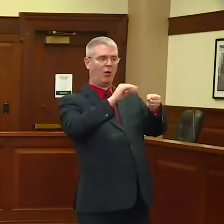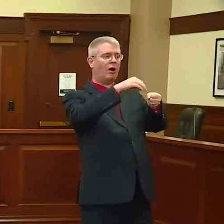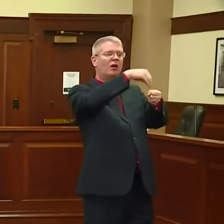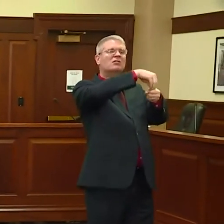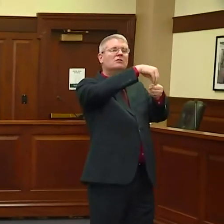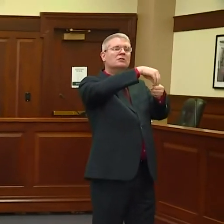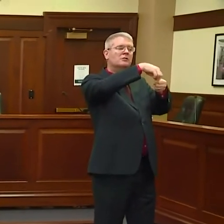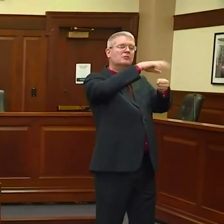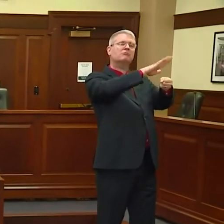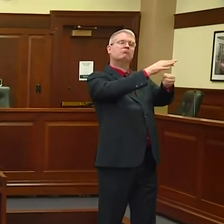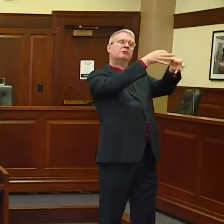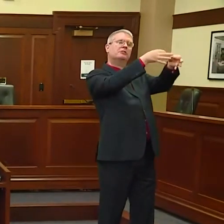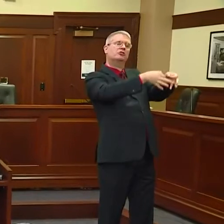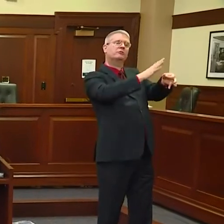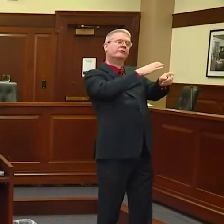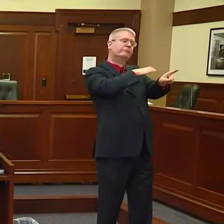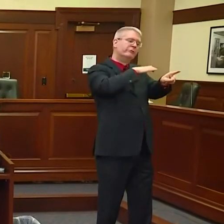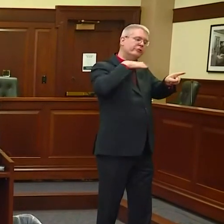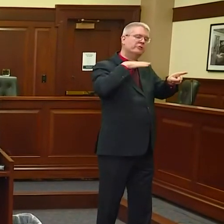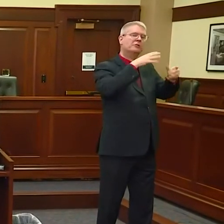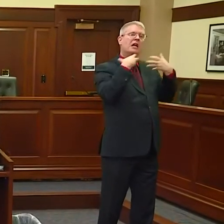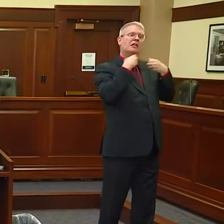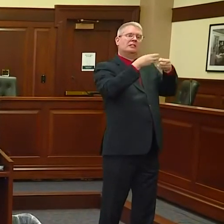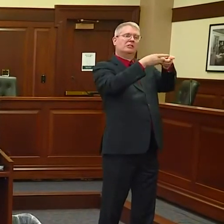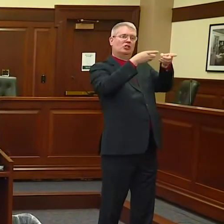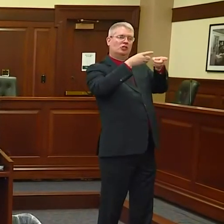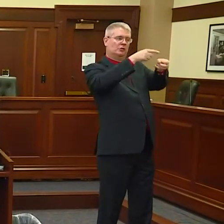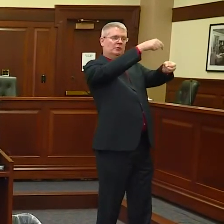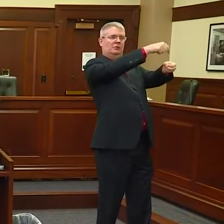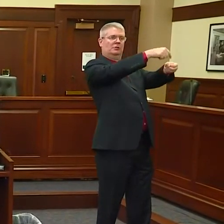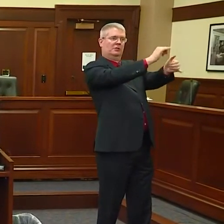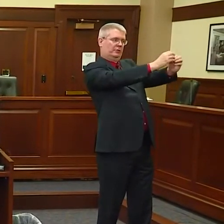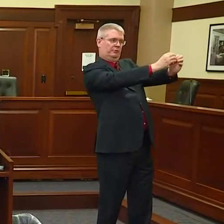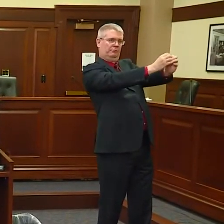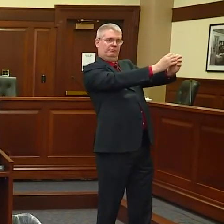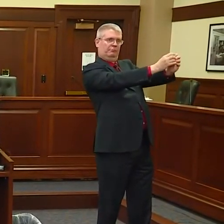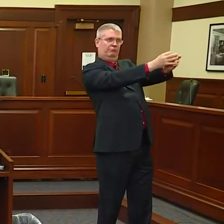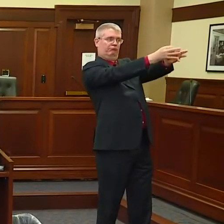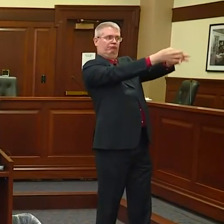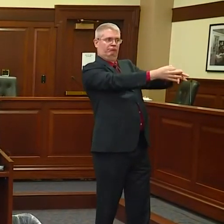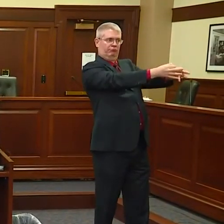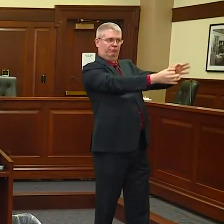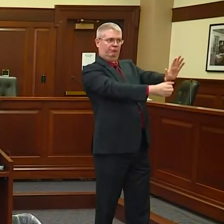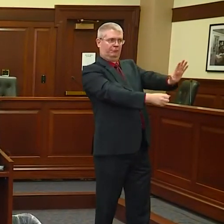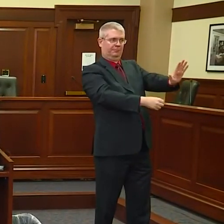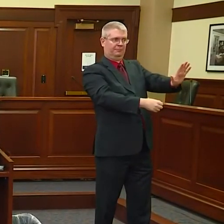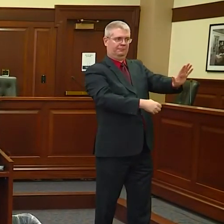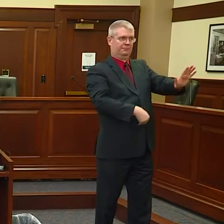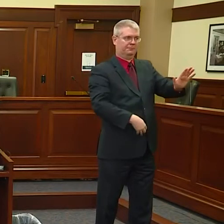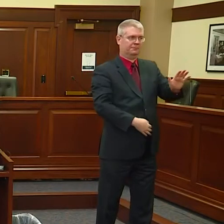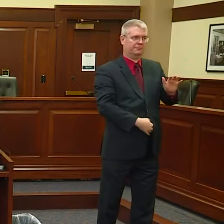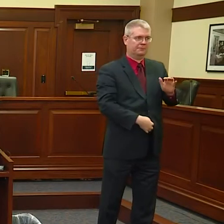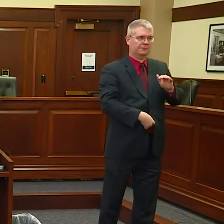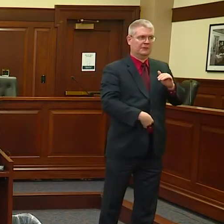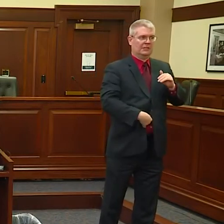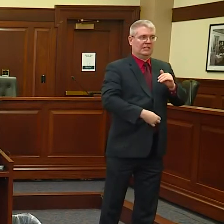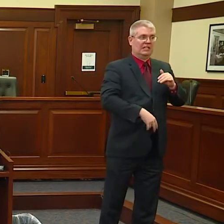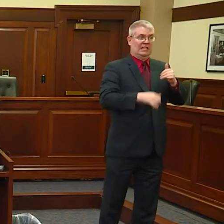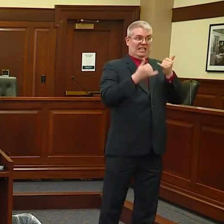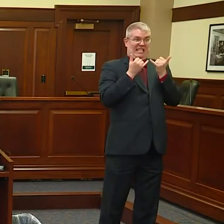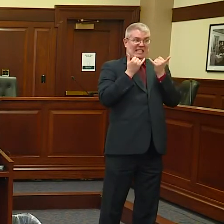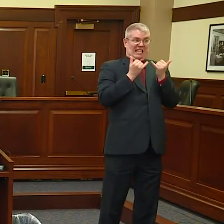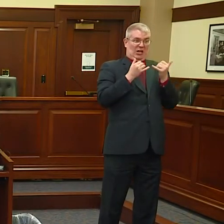Governor Melissa Davlin. Melissa, you're back. I am. Hi, Governor. As a follow-up to that question,